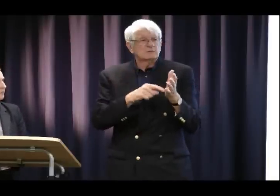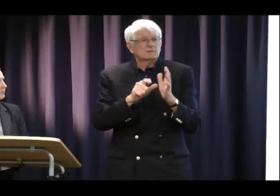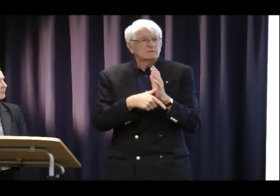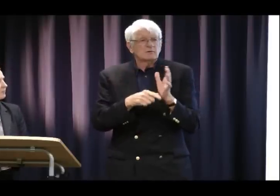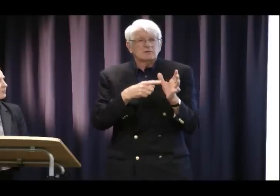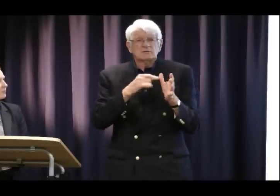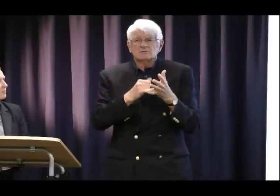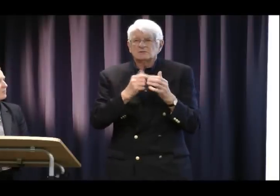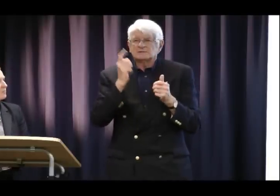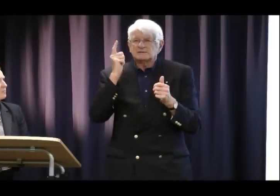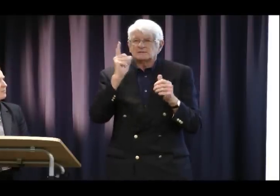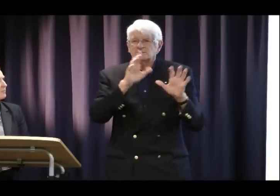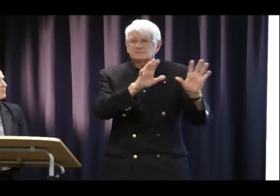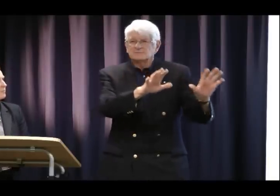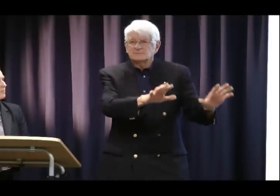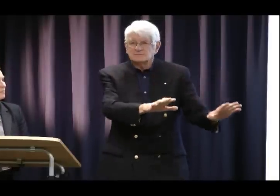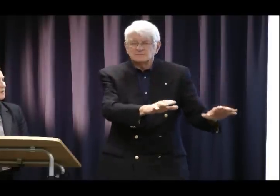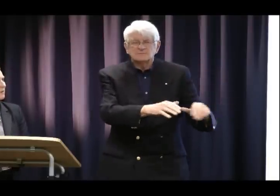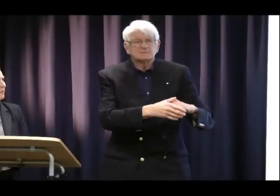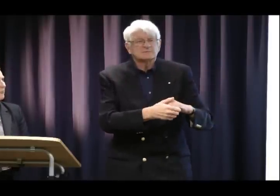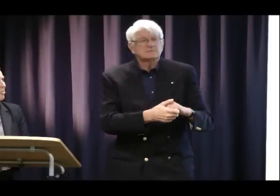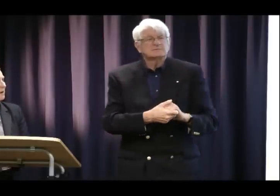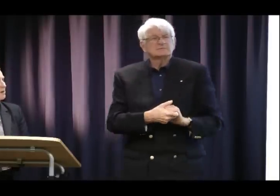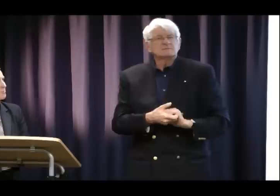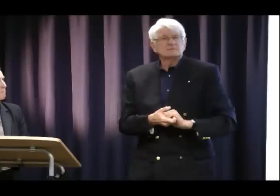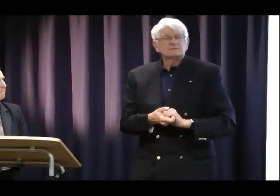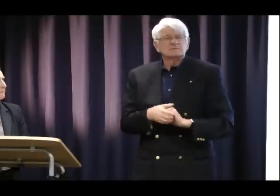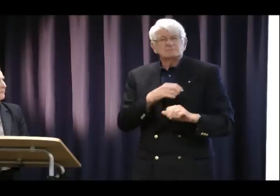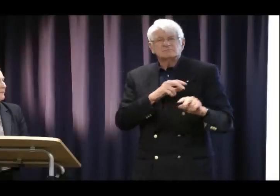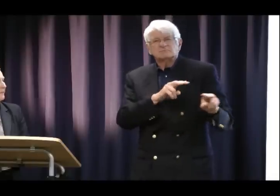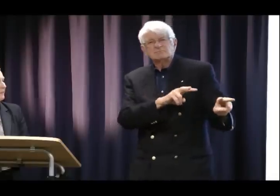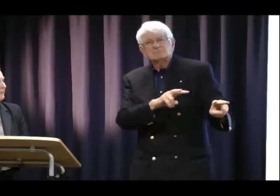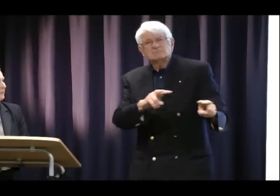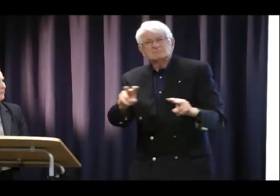at the School for the Deaf part-time as a teacher at BCD.